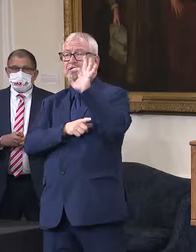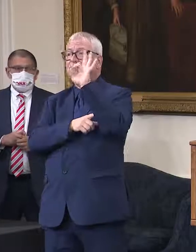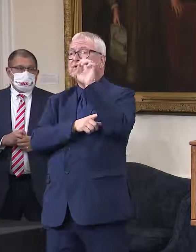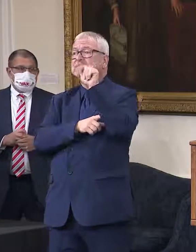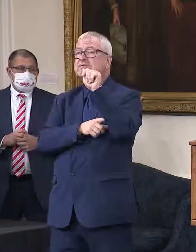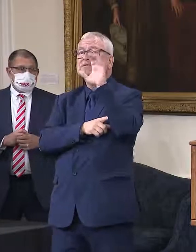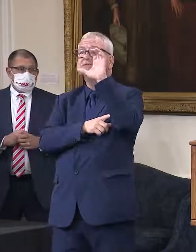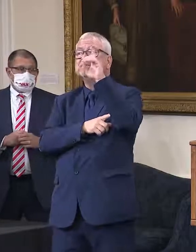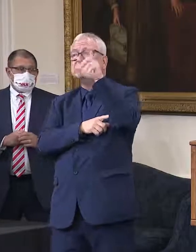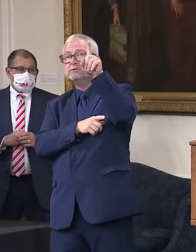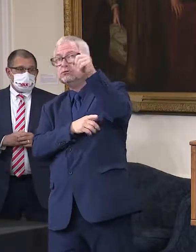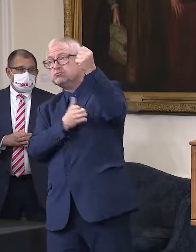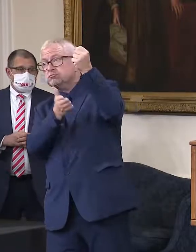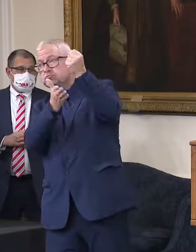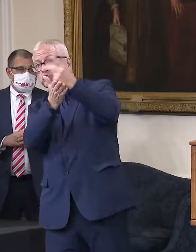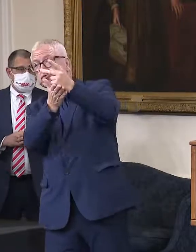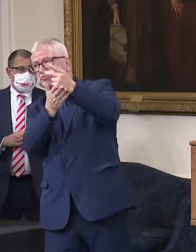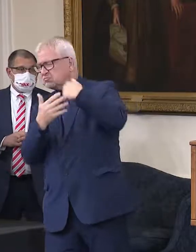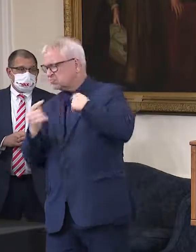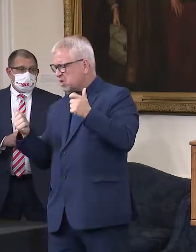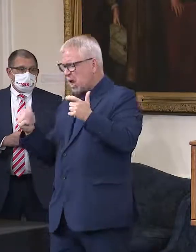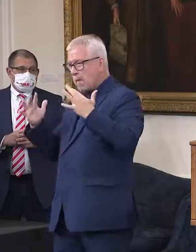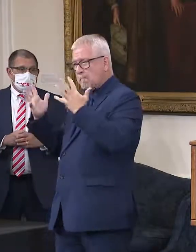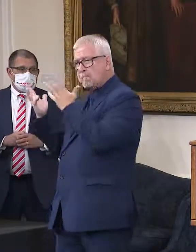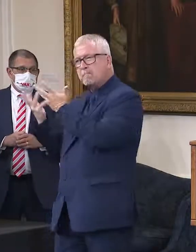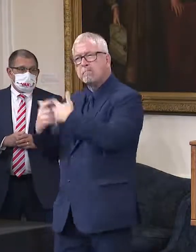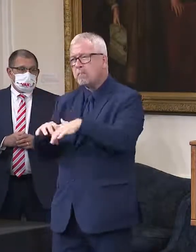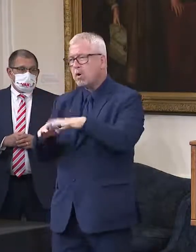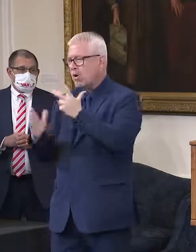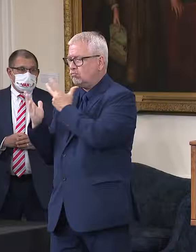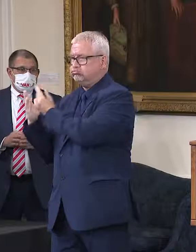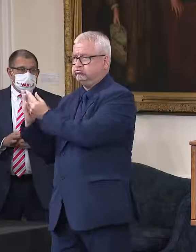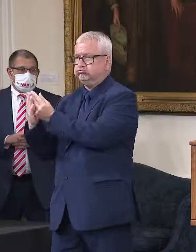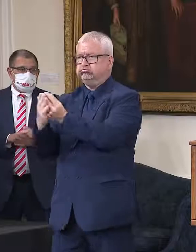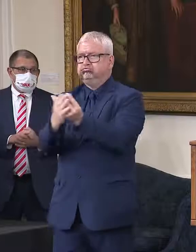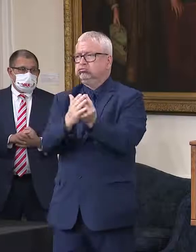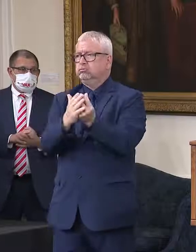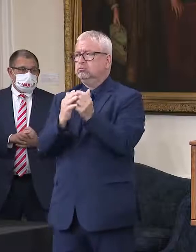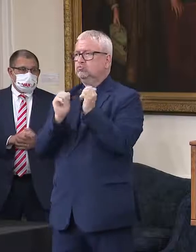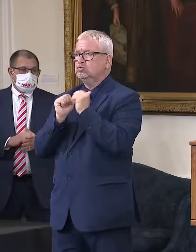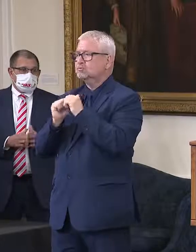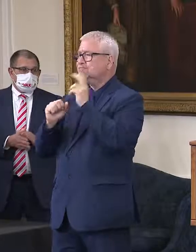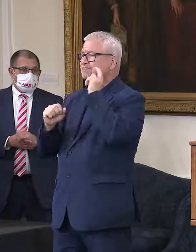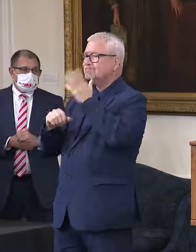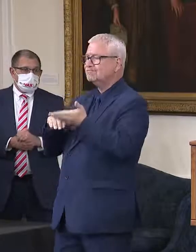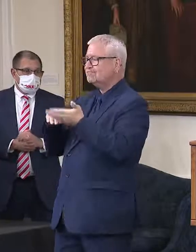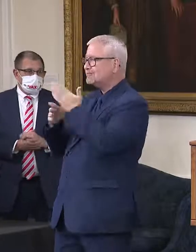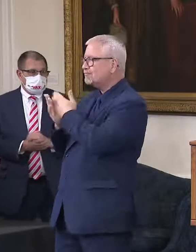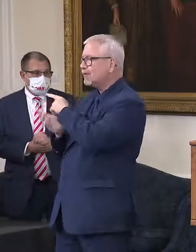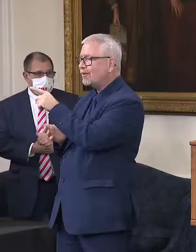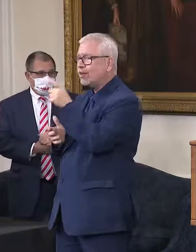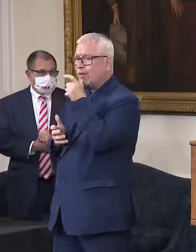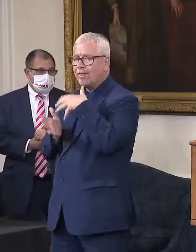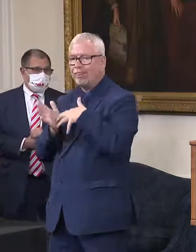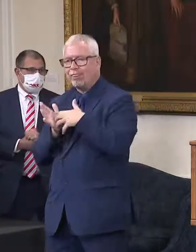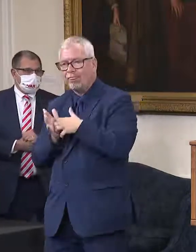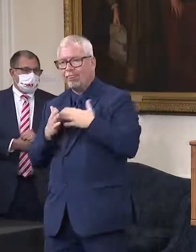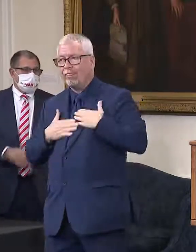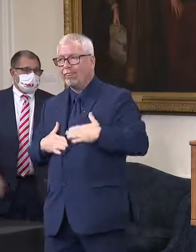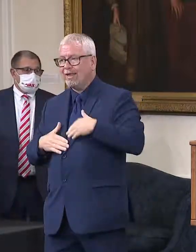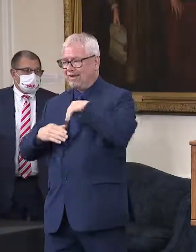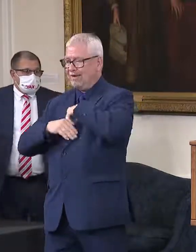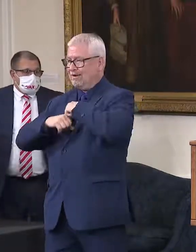to immunocompromised Marylanders. We launched an antibody testing program for nursing home residents across the